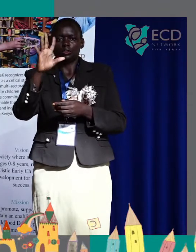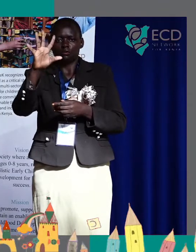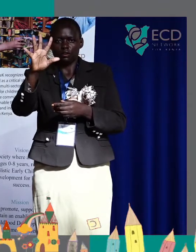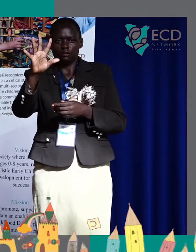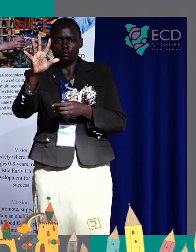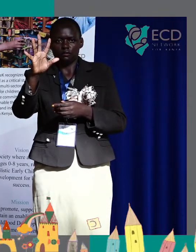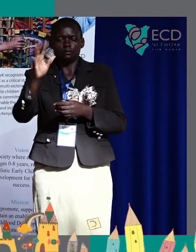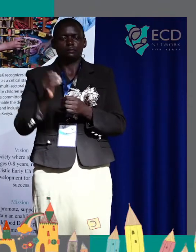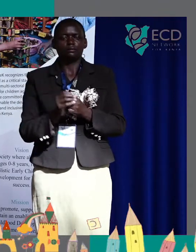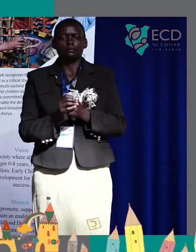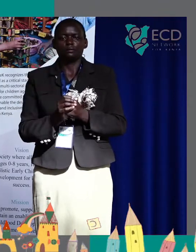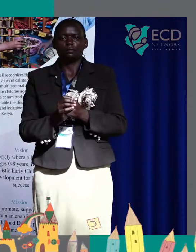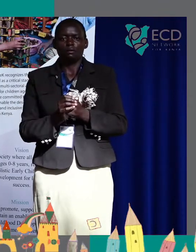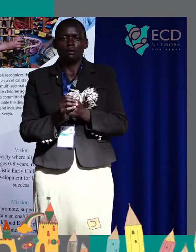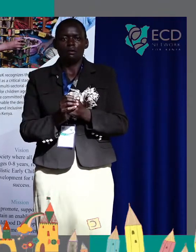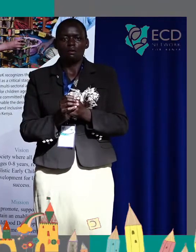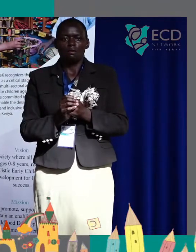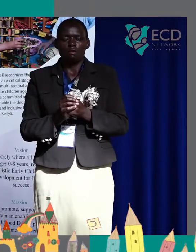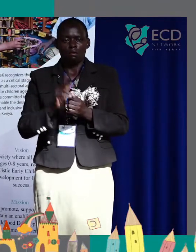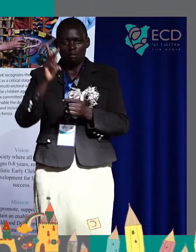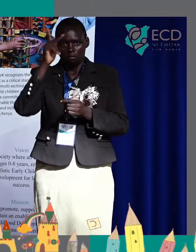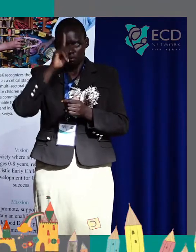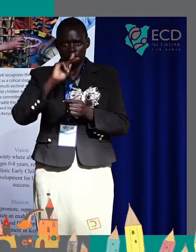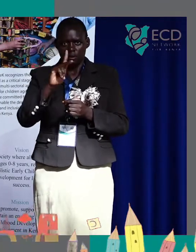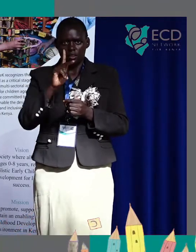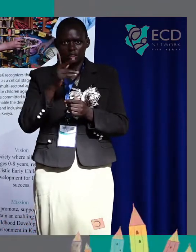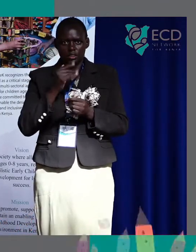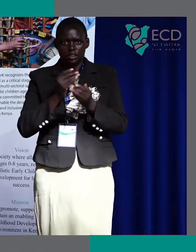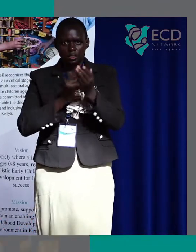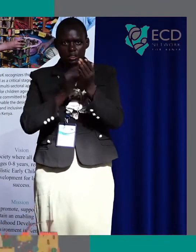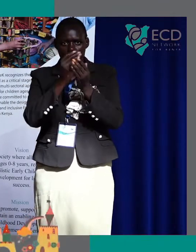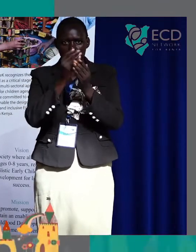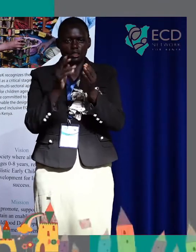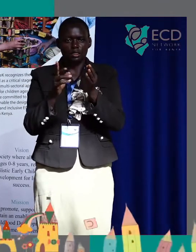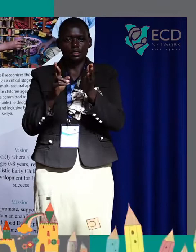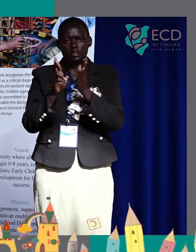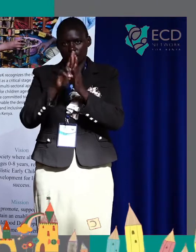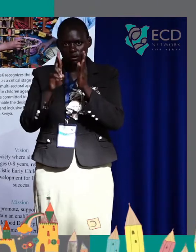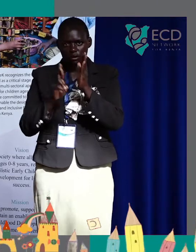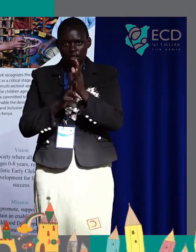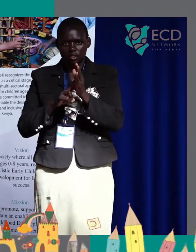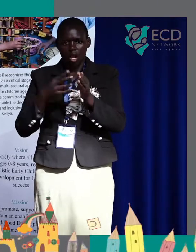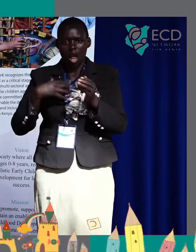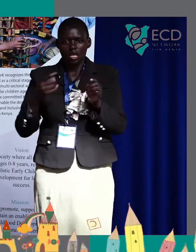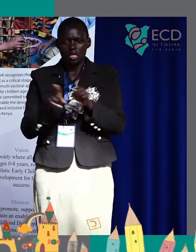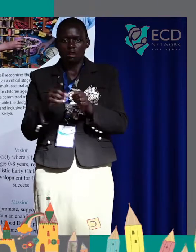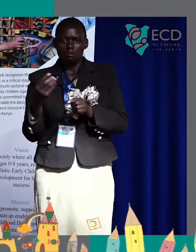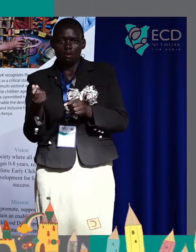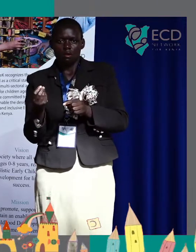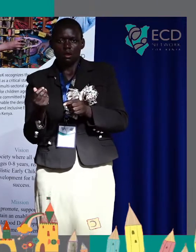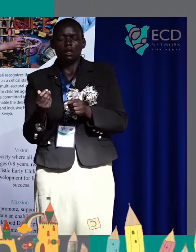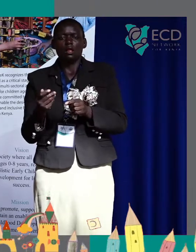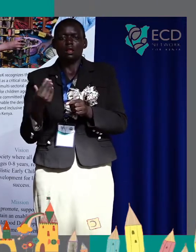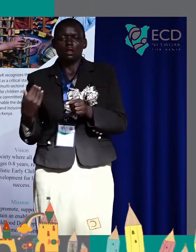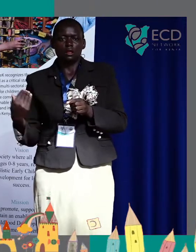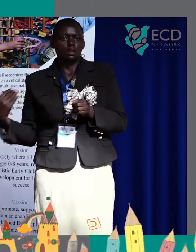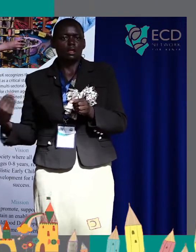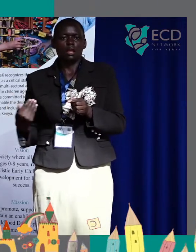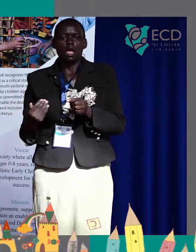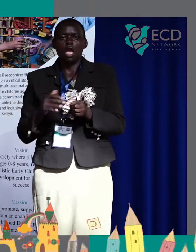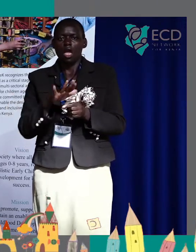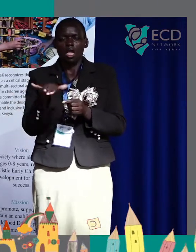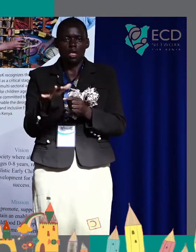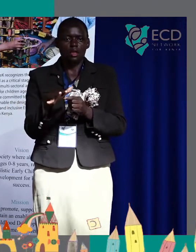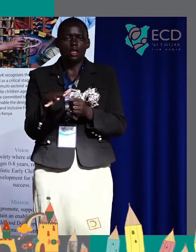number 1, policies, guidelines, regulations, and financing in childcare settings. And this will be